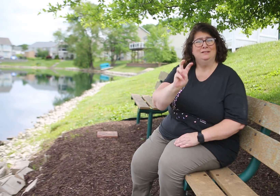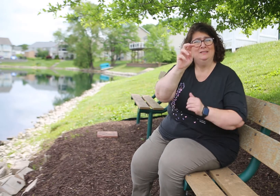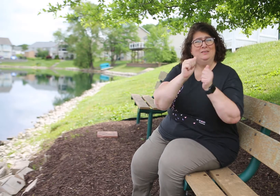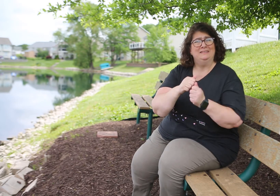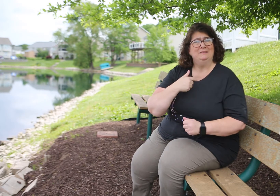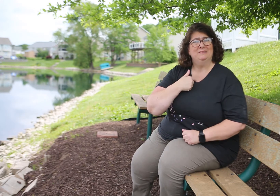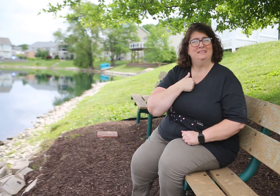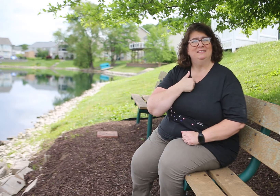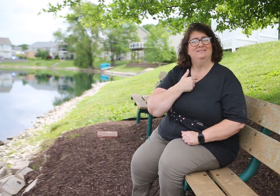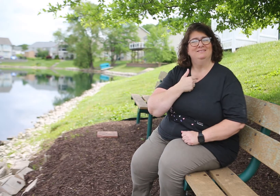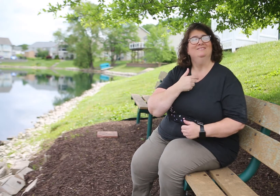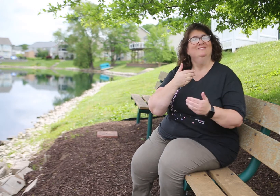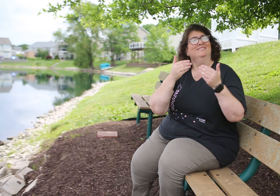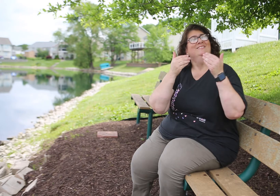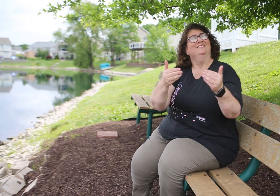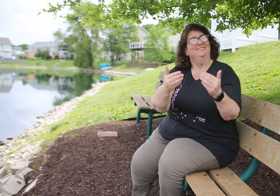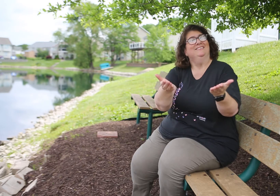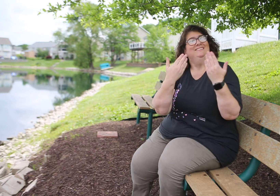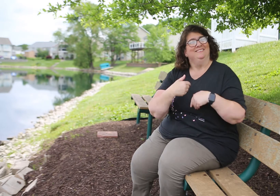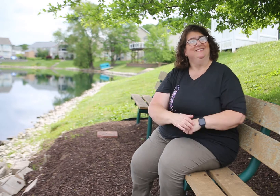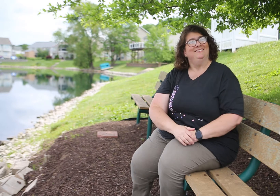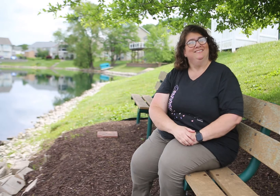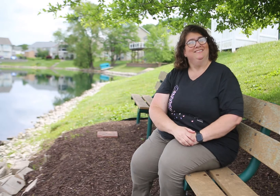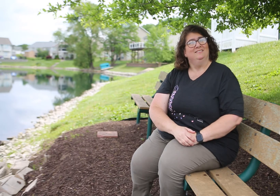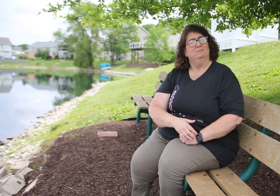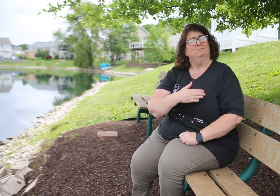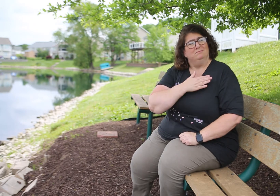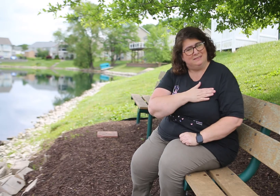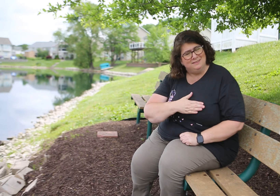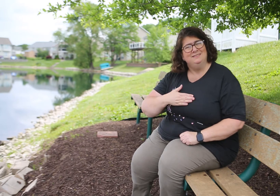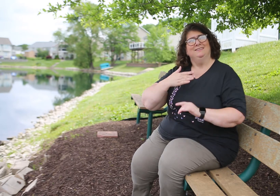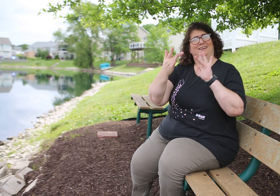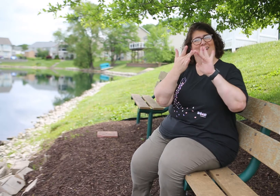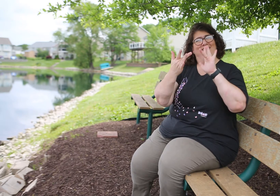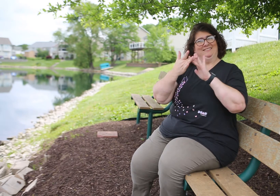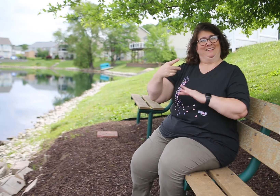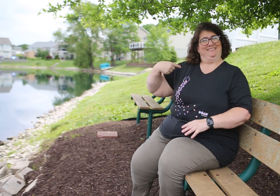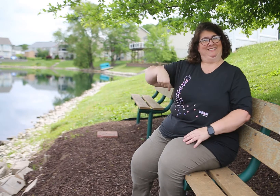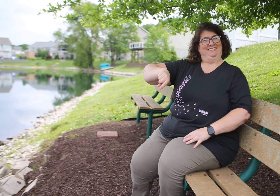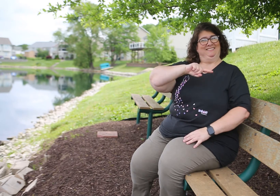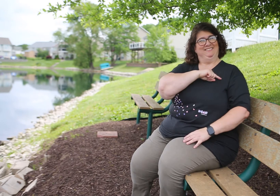please contact us.